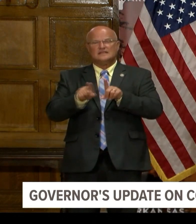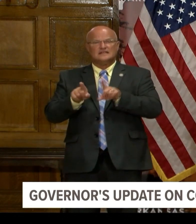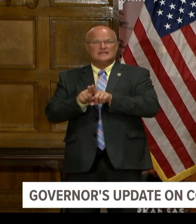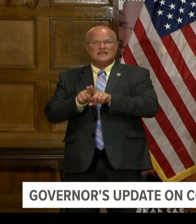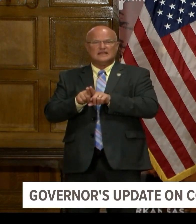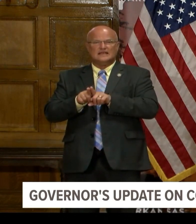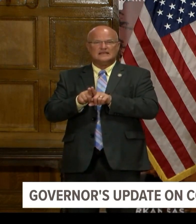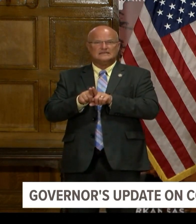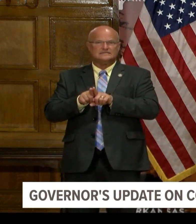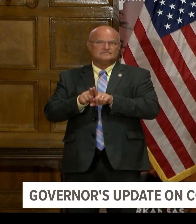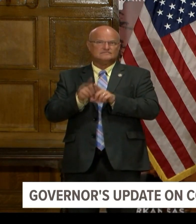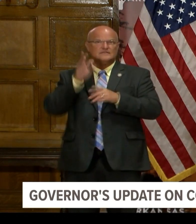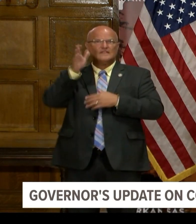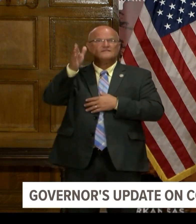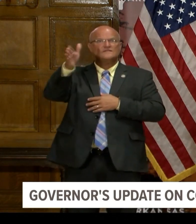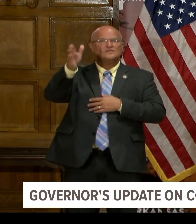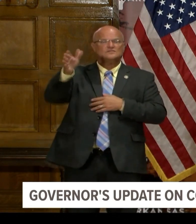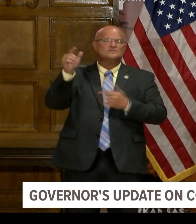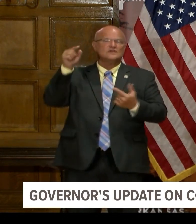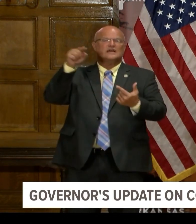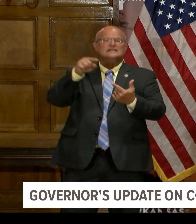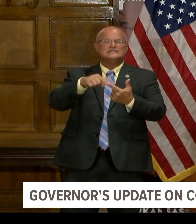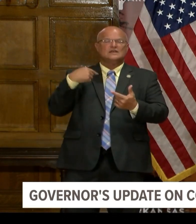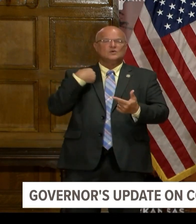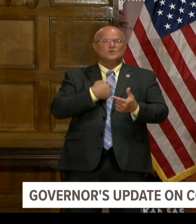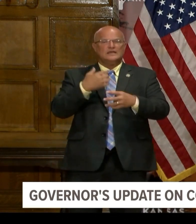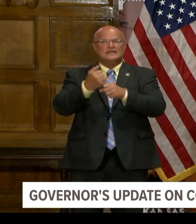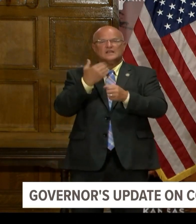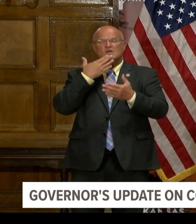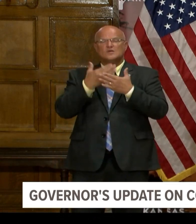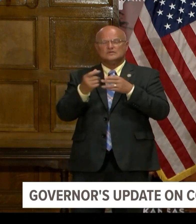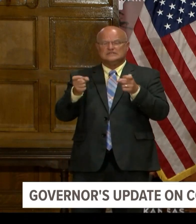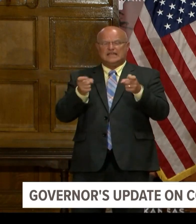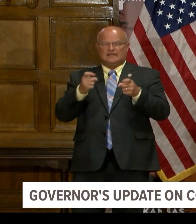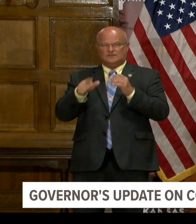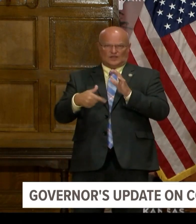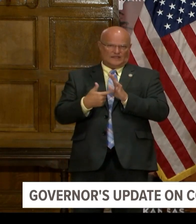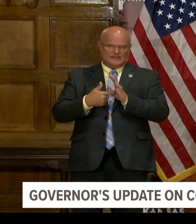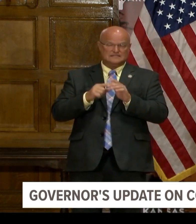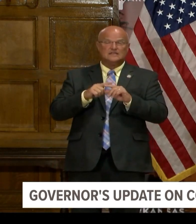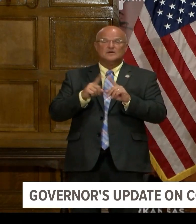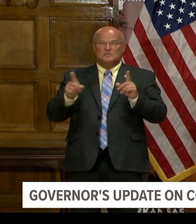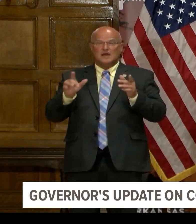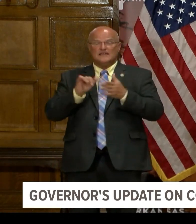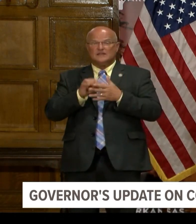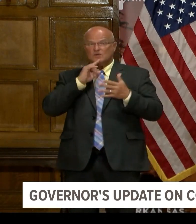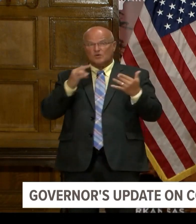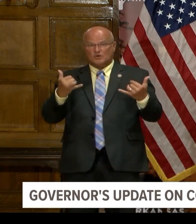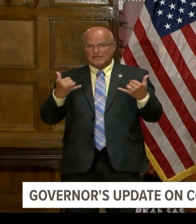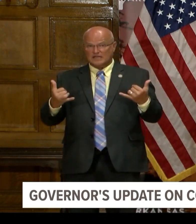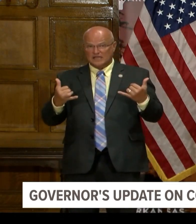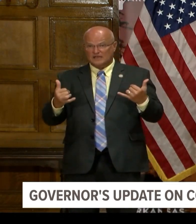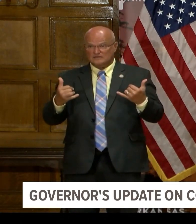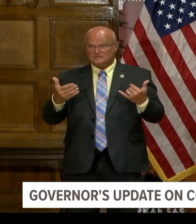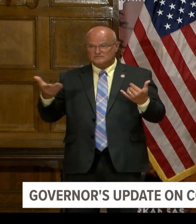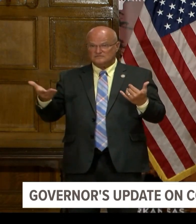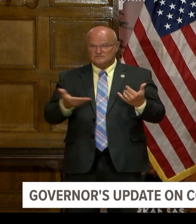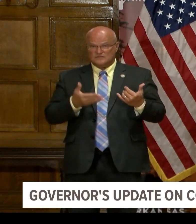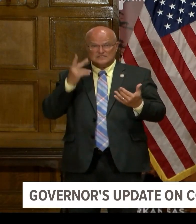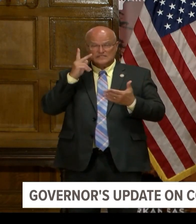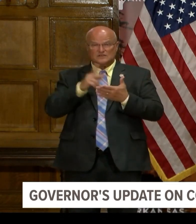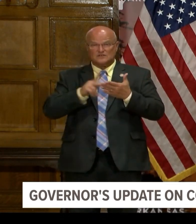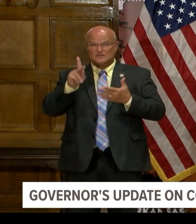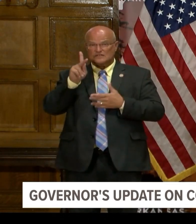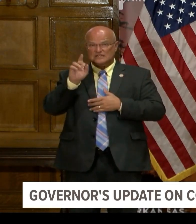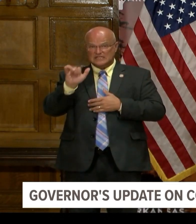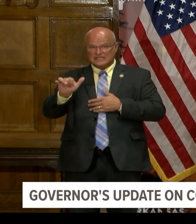at least into the future until we can get a good handle on this. But that's where we are right now, and I'll invite Secretary Key or